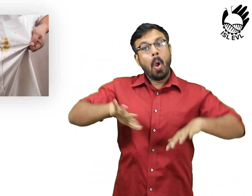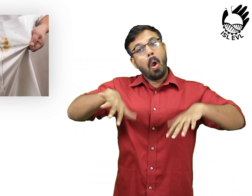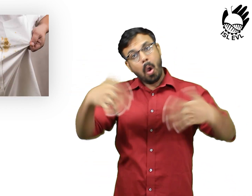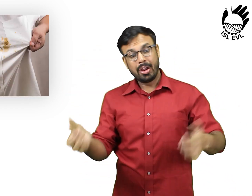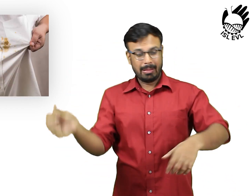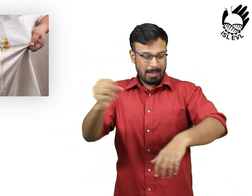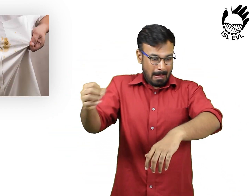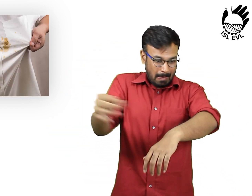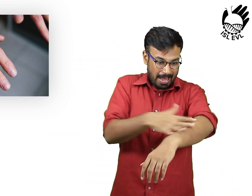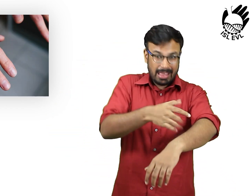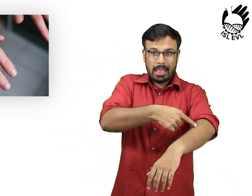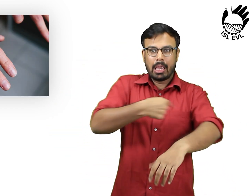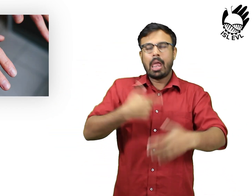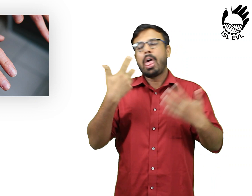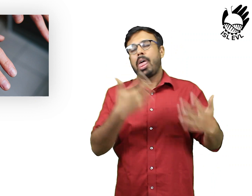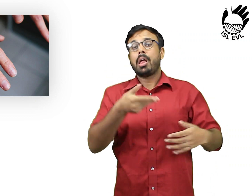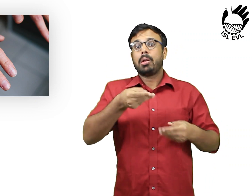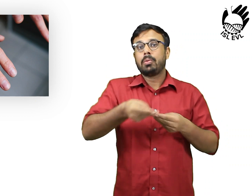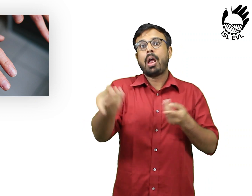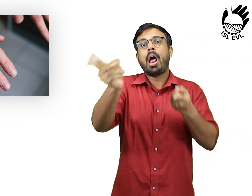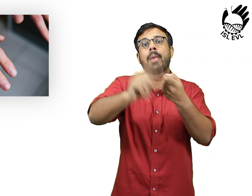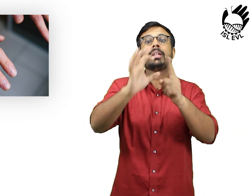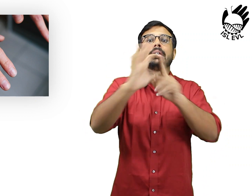Spillages on the bench are to be mopped up immediately.